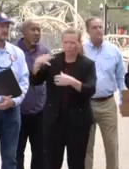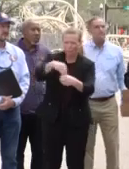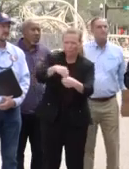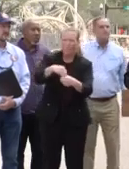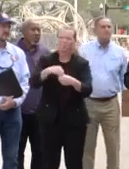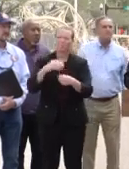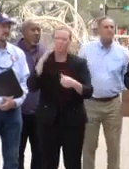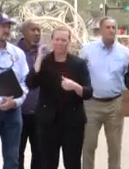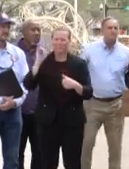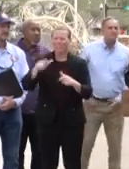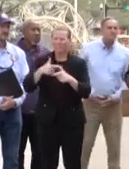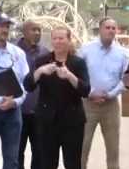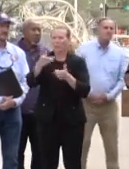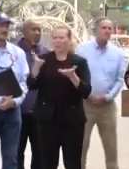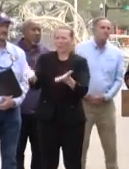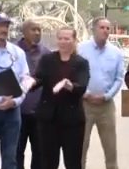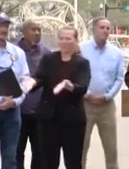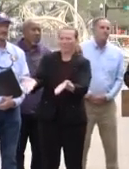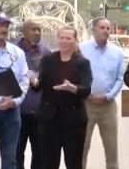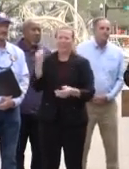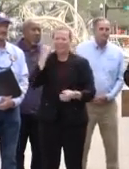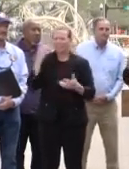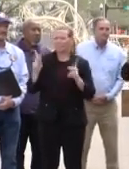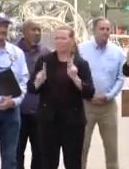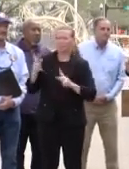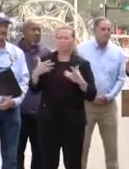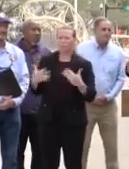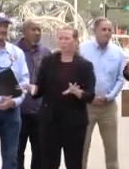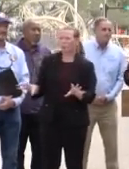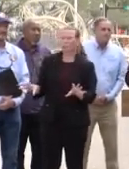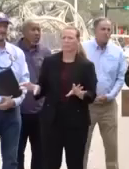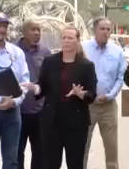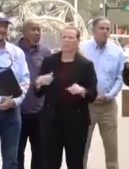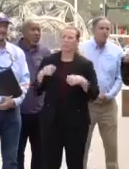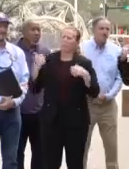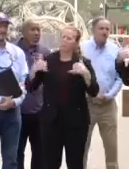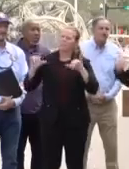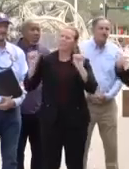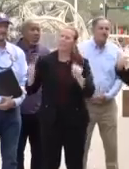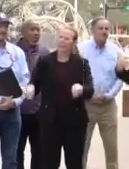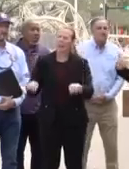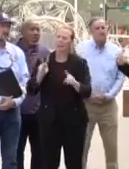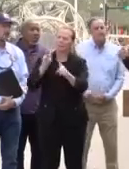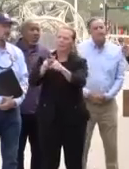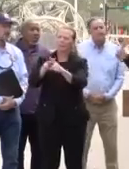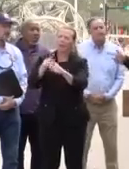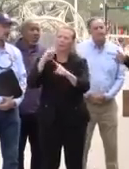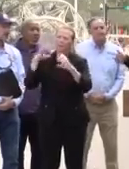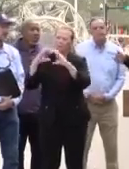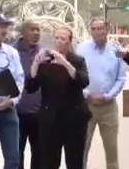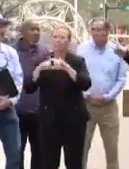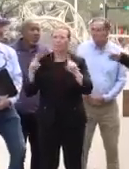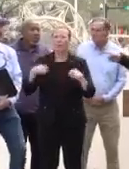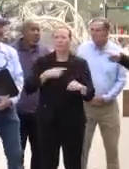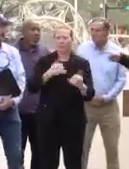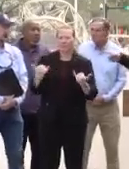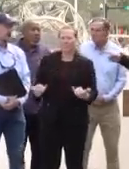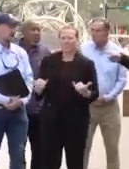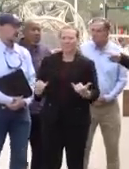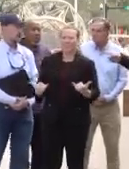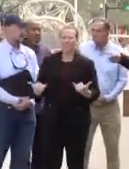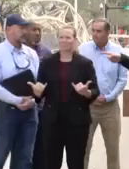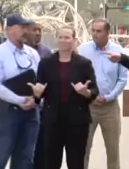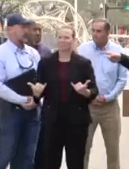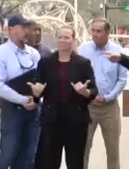there. If people don't want to do that, you can still apply for travel trailer, but are we approved for TSA for Helene